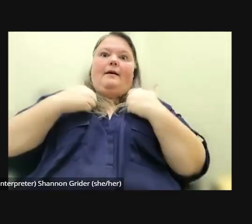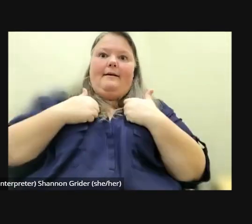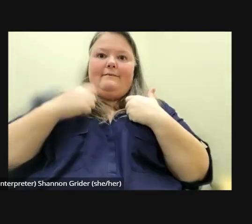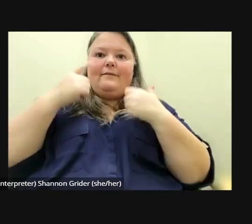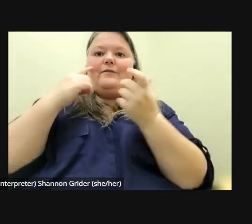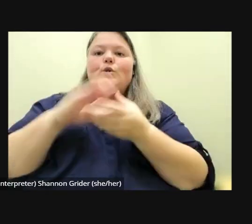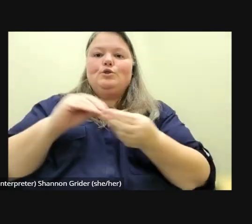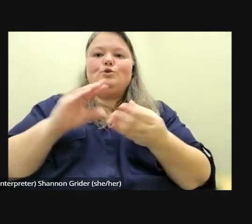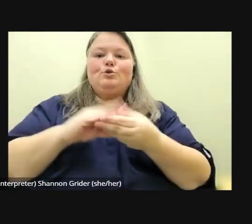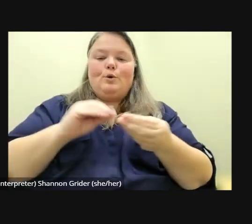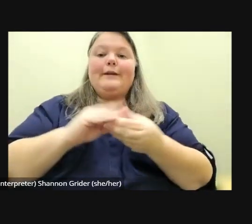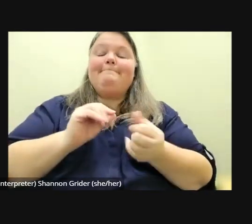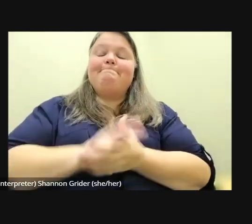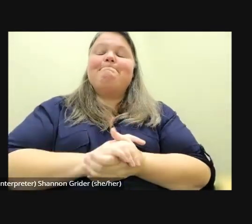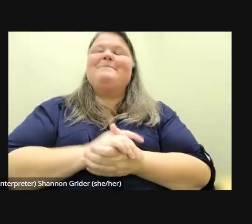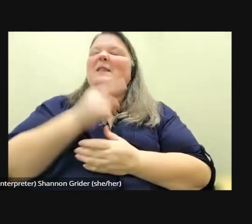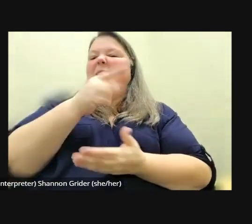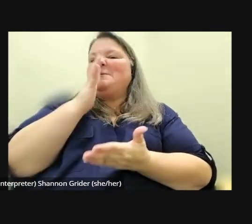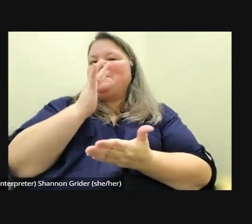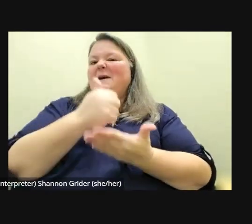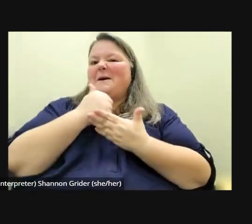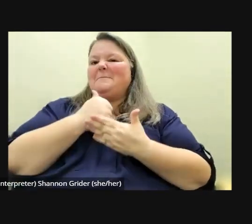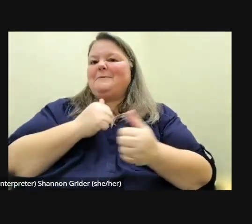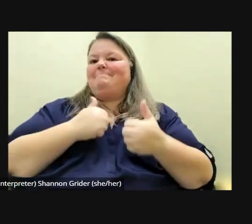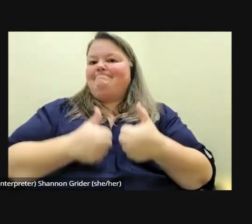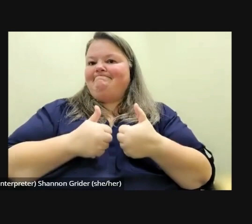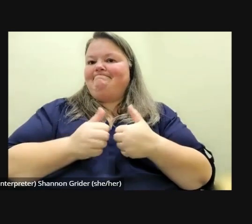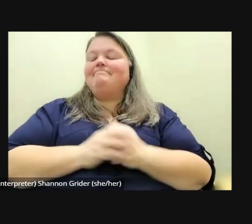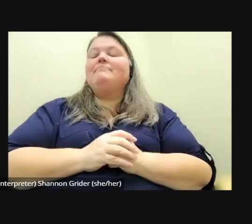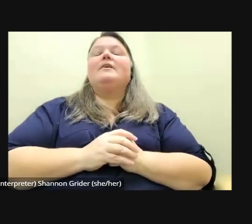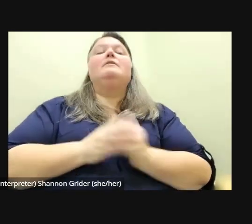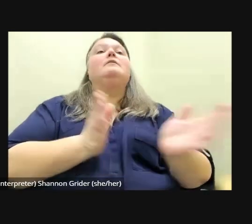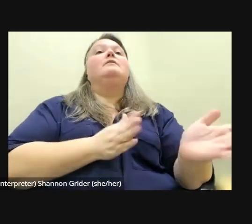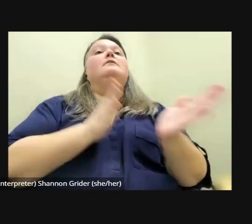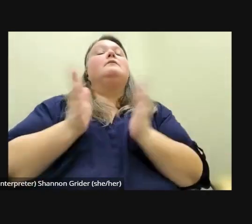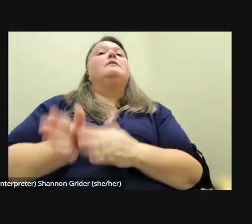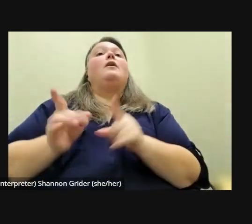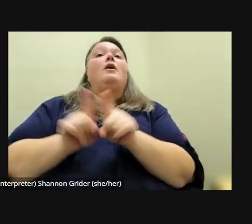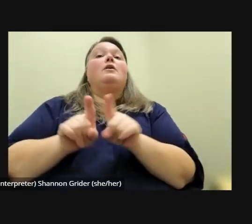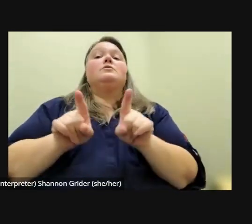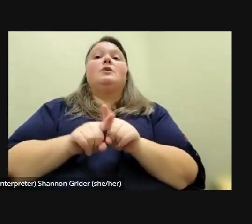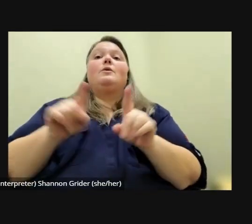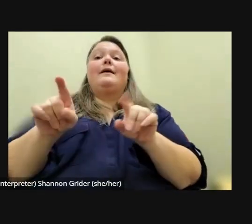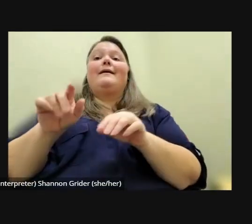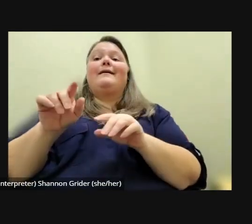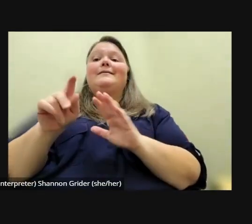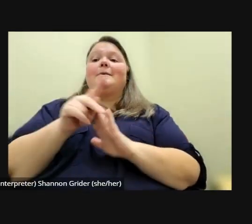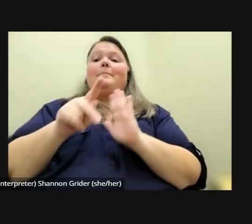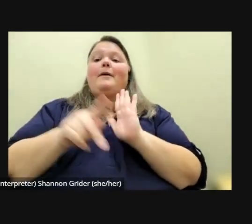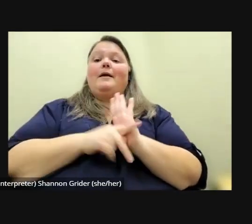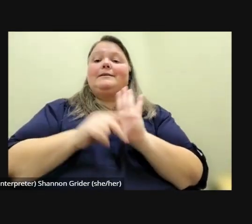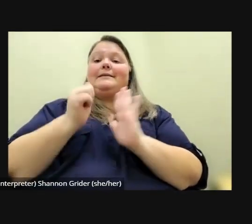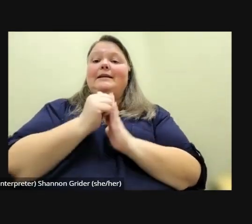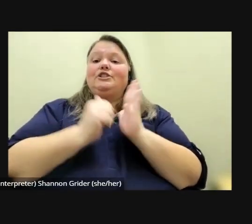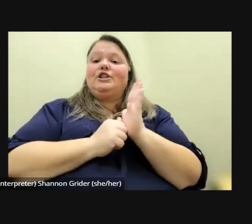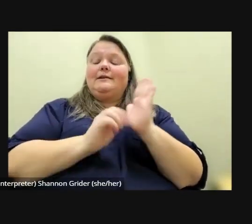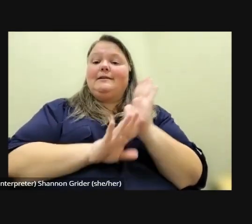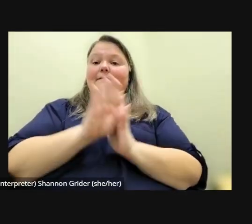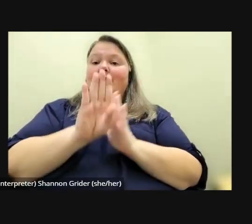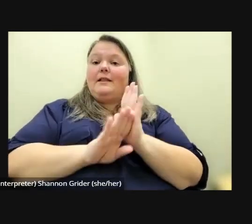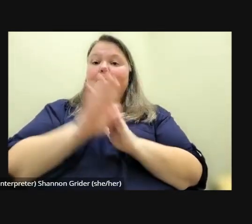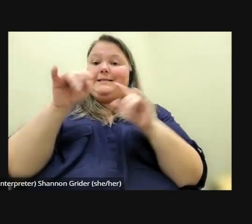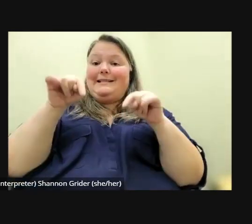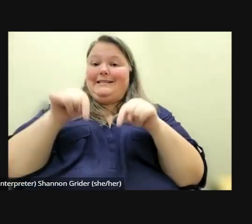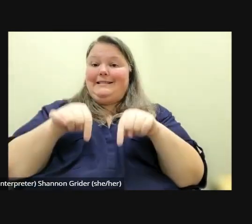well. We also are going to want to look at, as a policy agenda is developing here, how we can bring